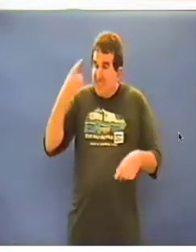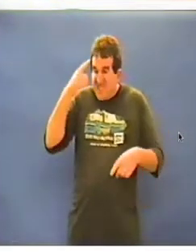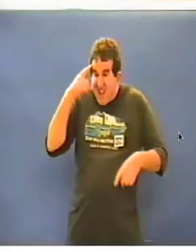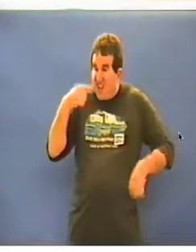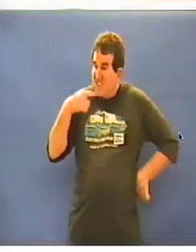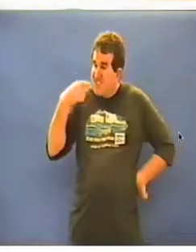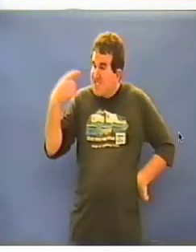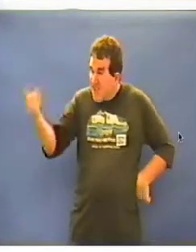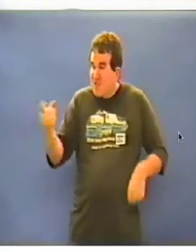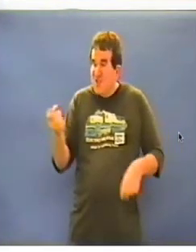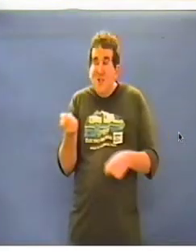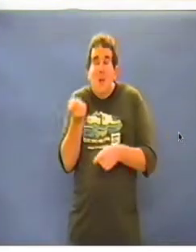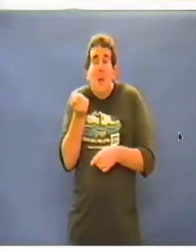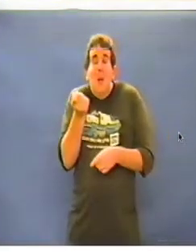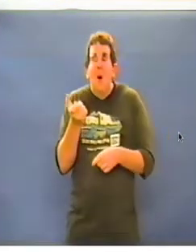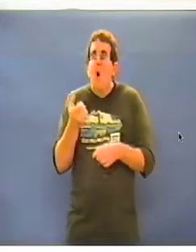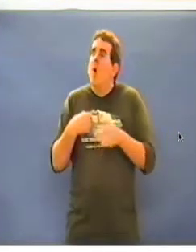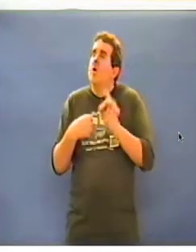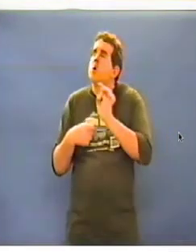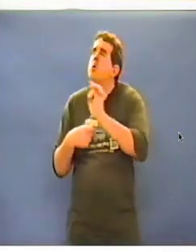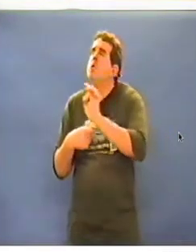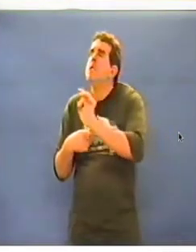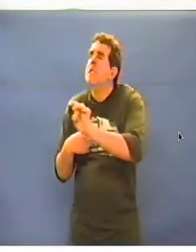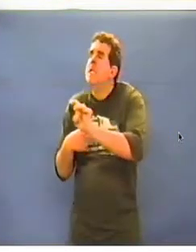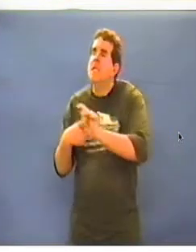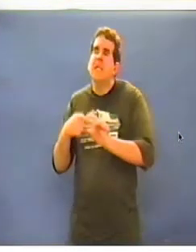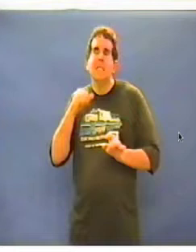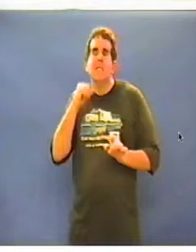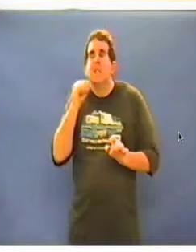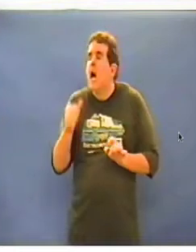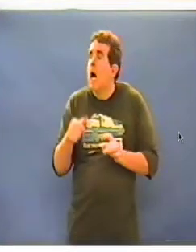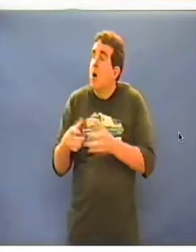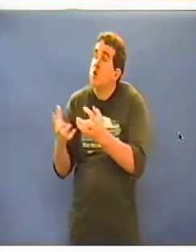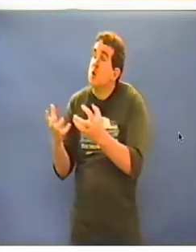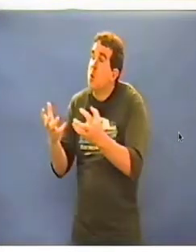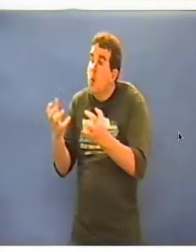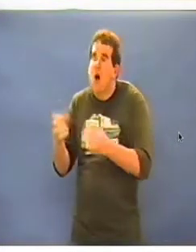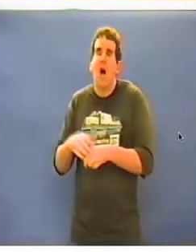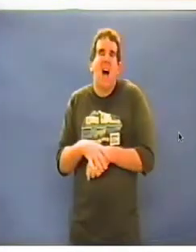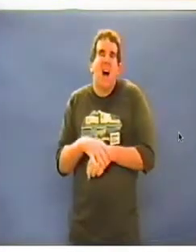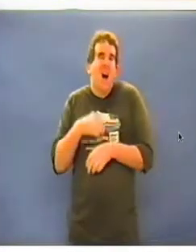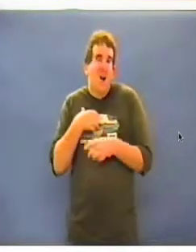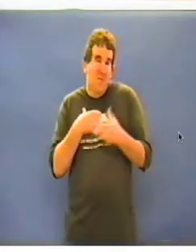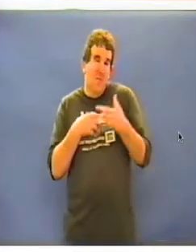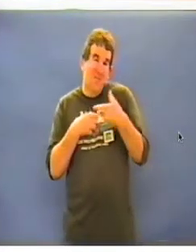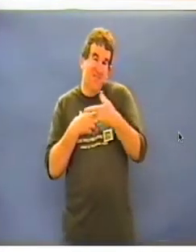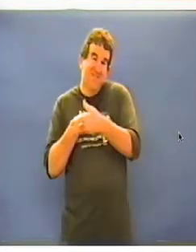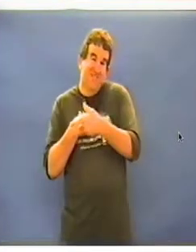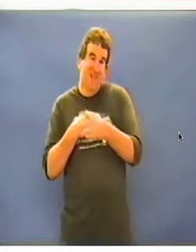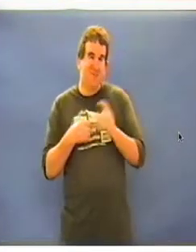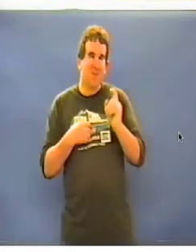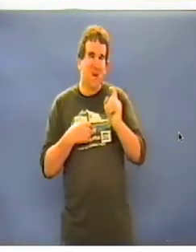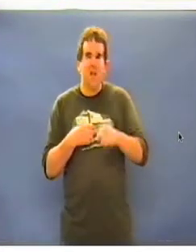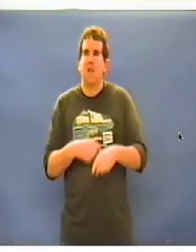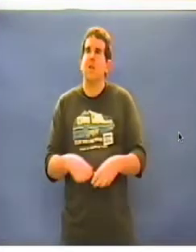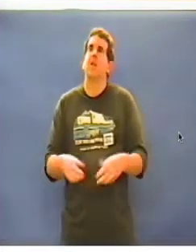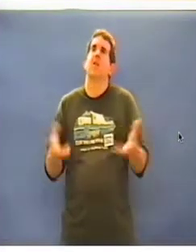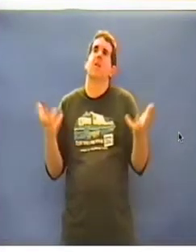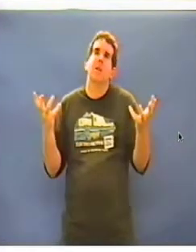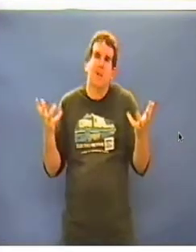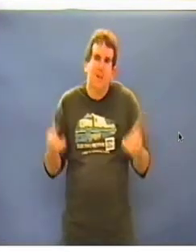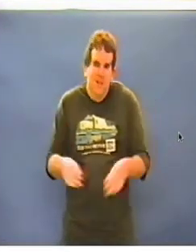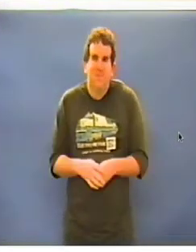so full, I started wondering, is the car gonna tip up on its end because there's so much weight in the